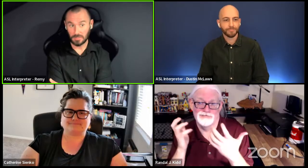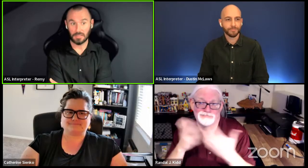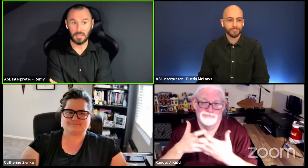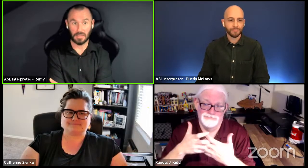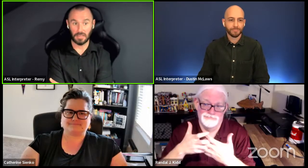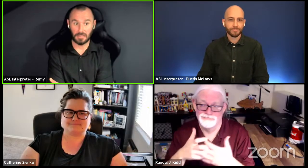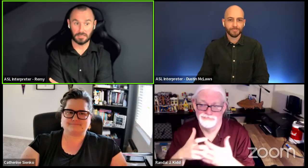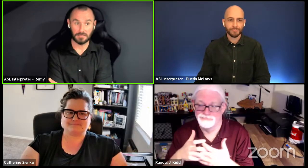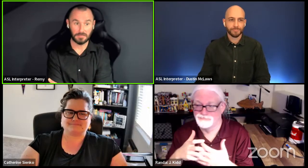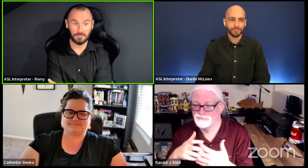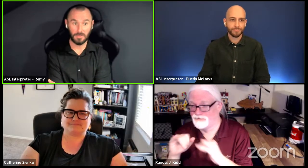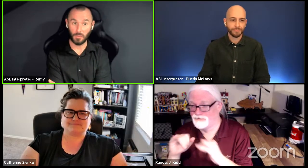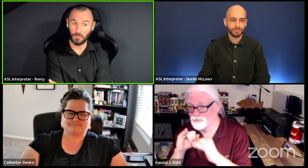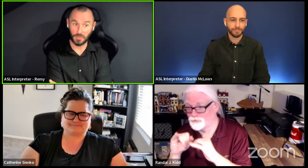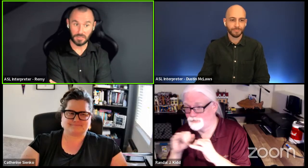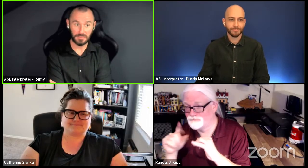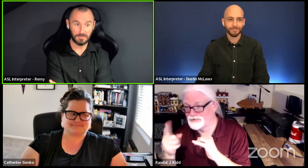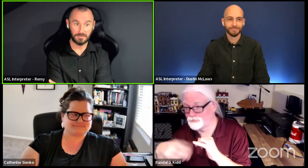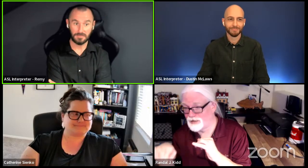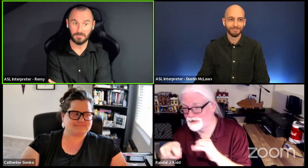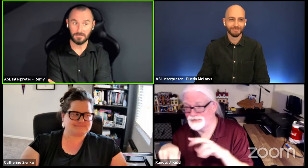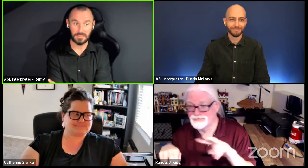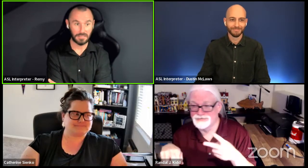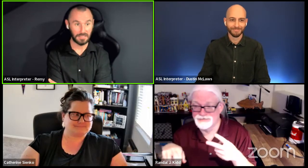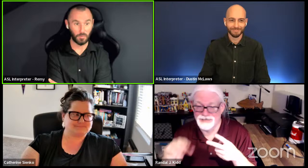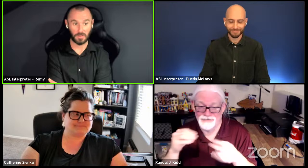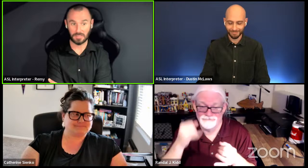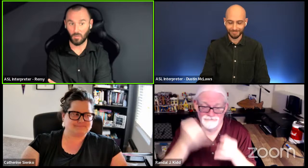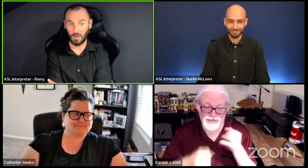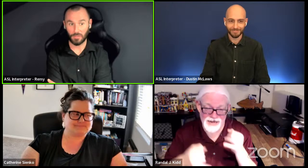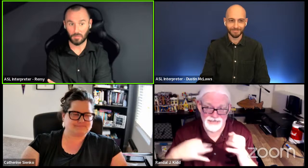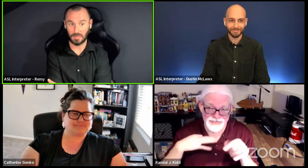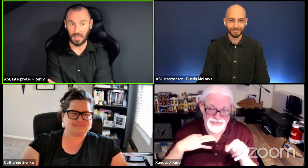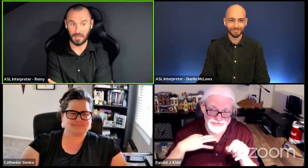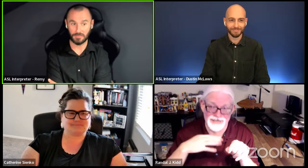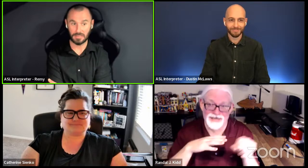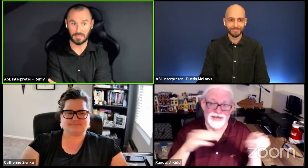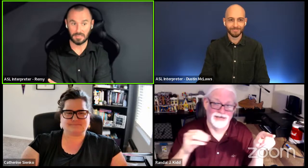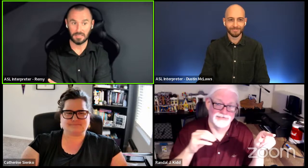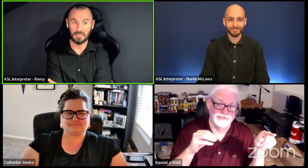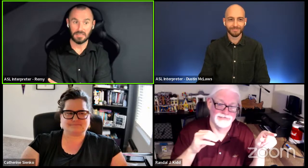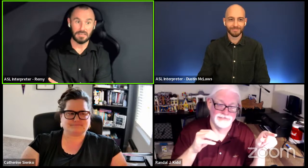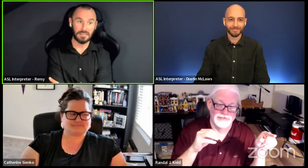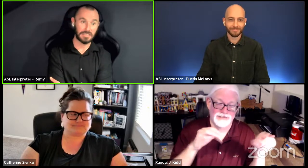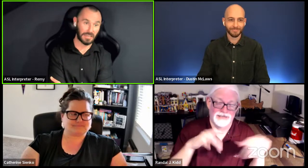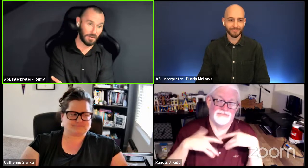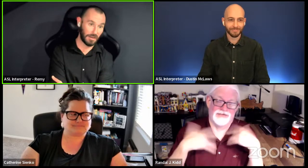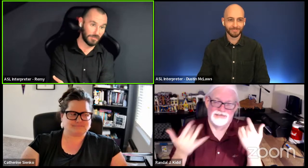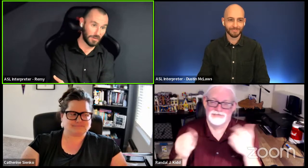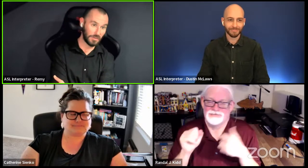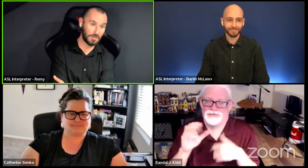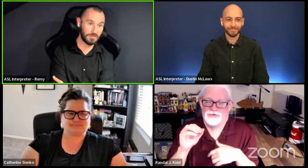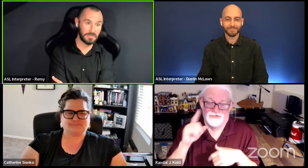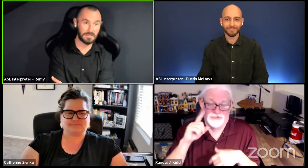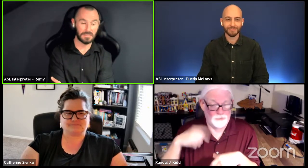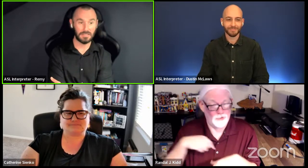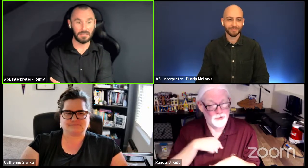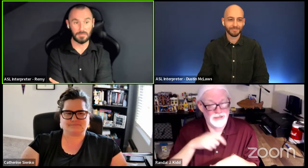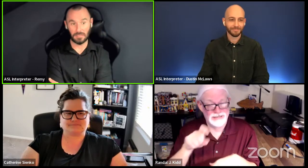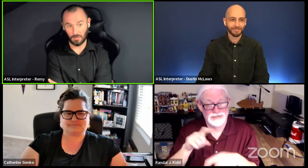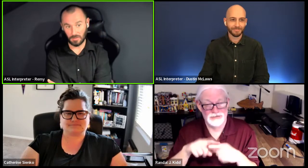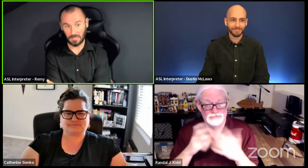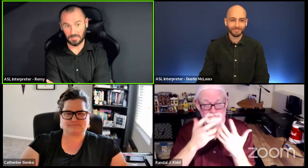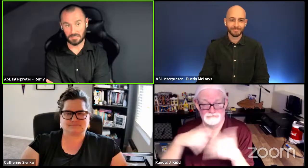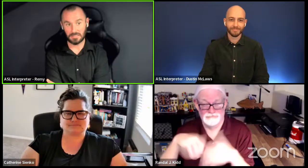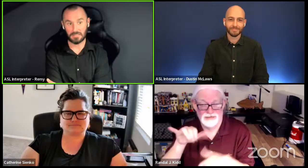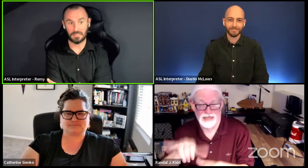possible. And hopefully it works out well that we have the second round of interviews,